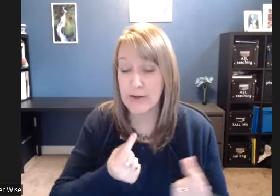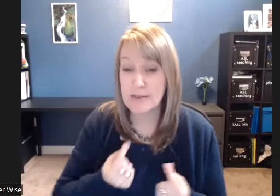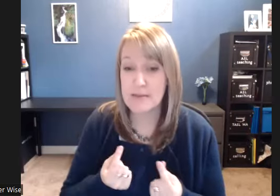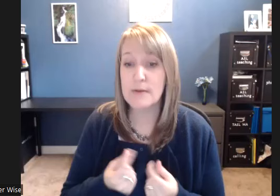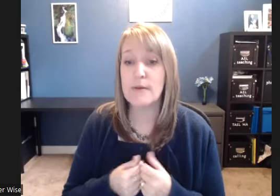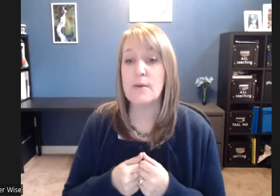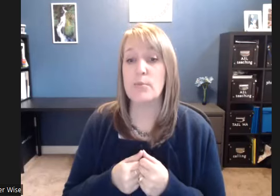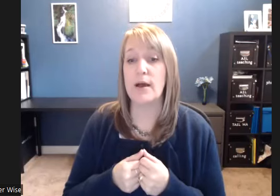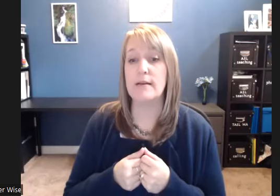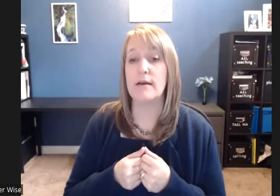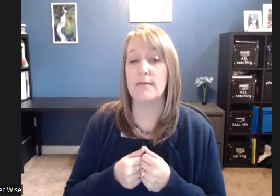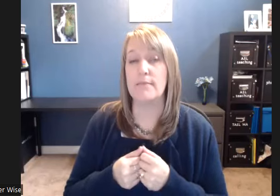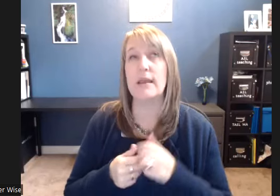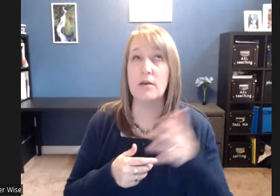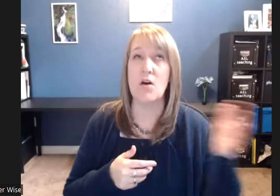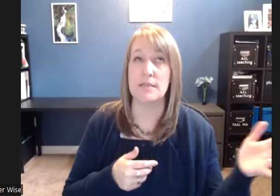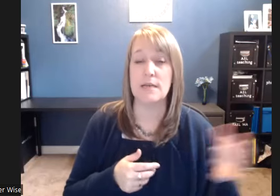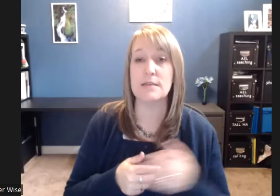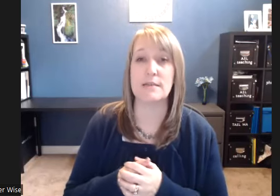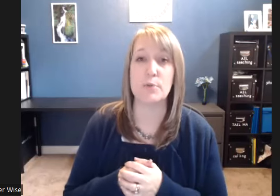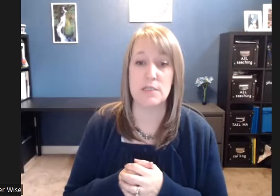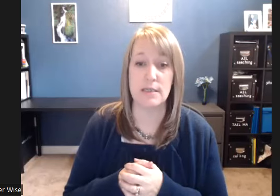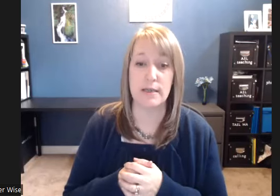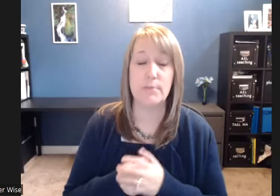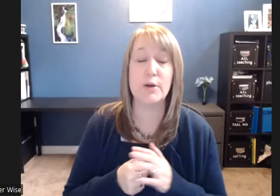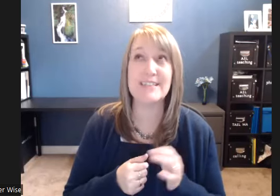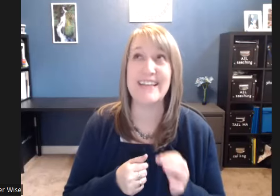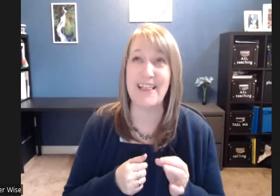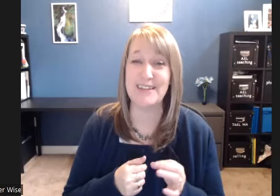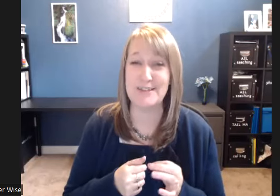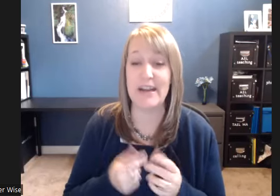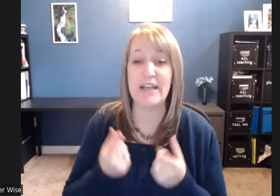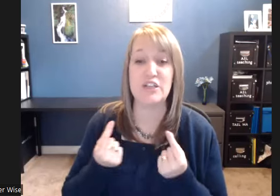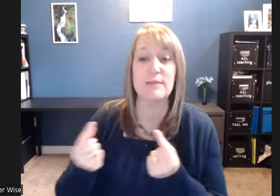errands, but in context as a personality trait, it just means